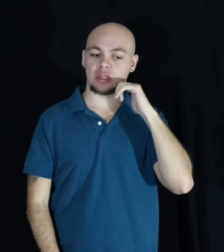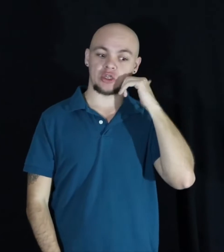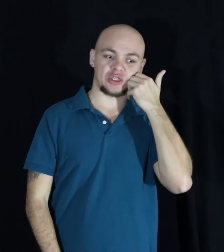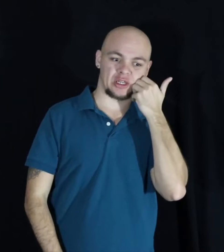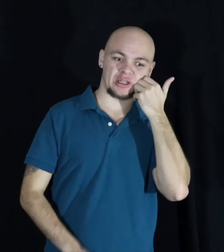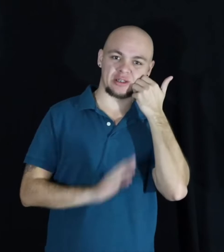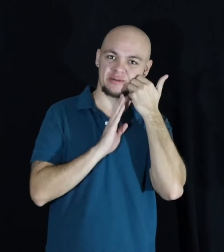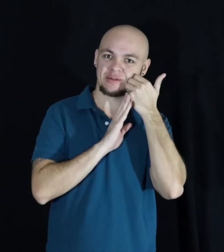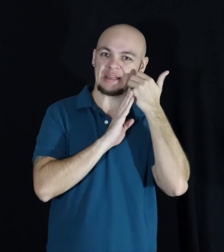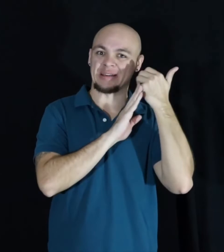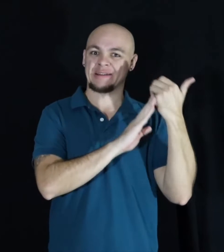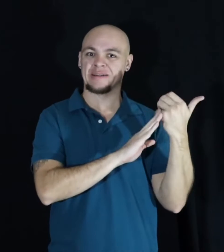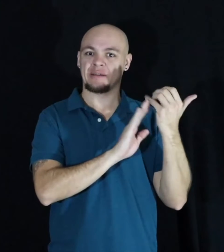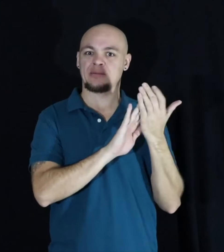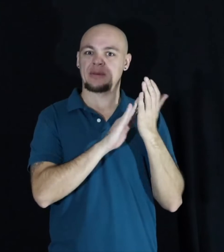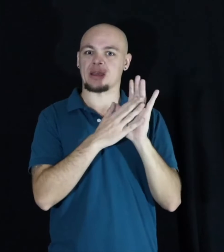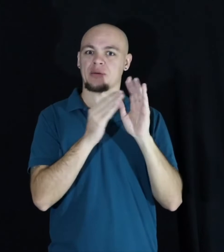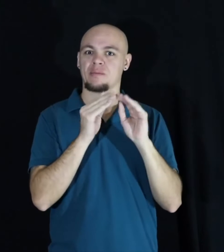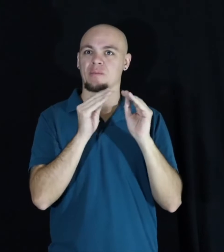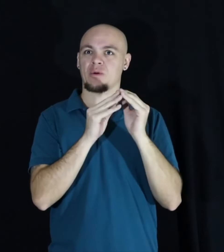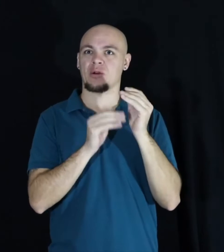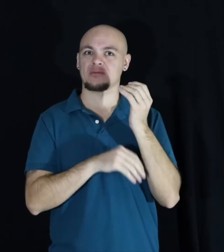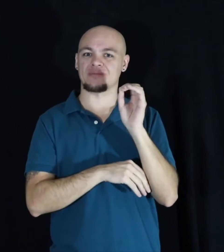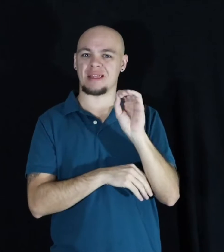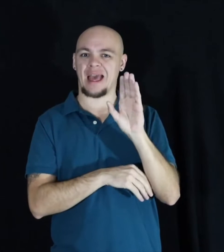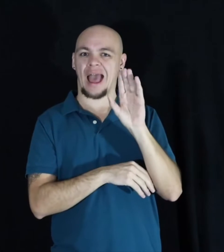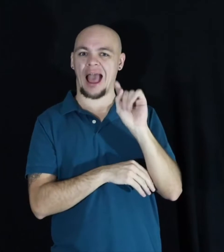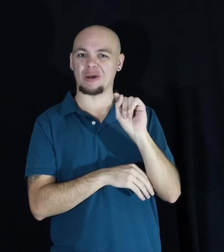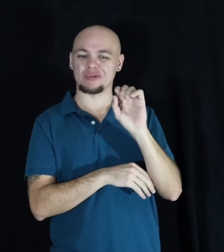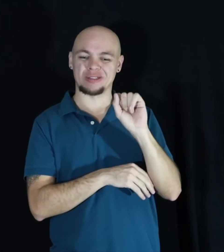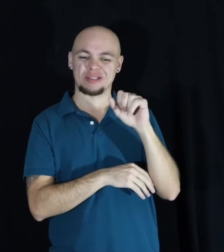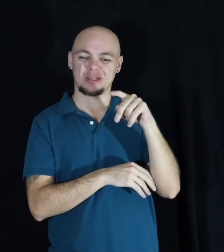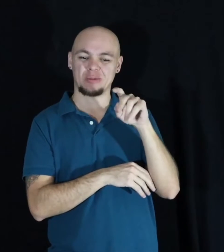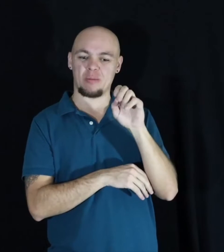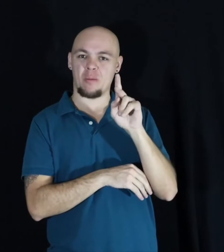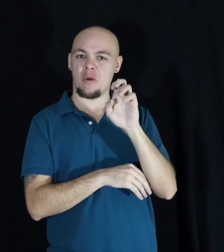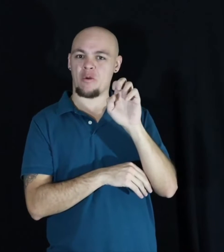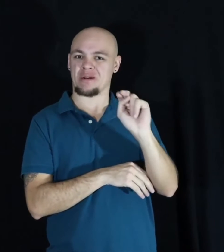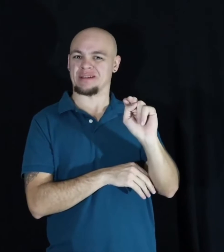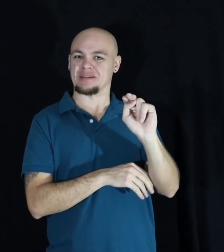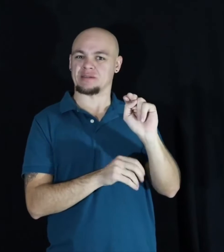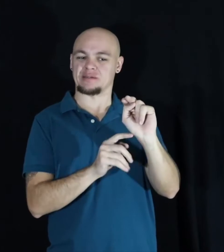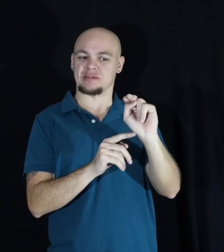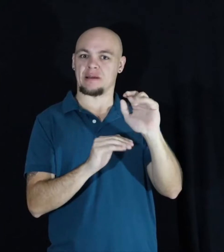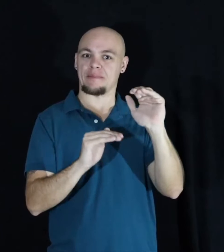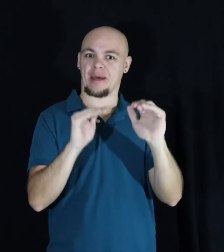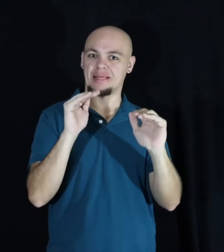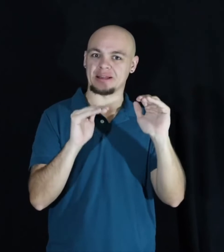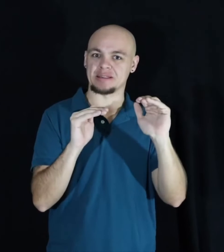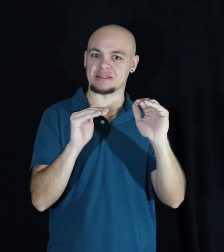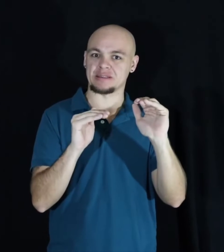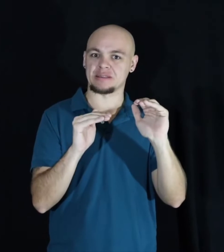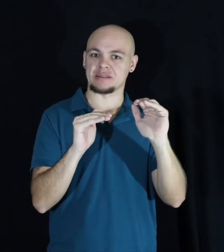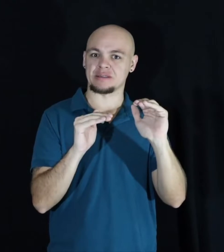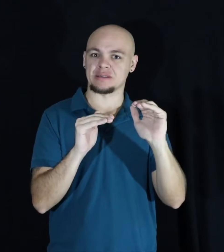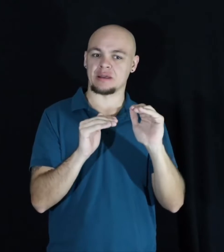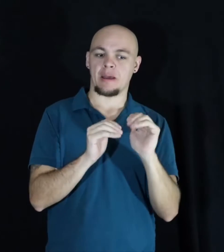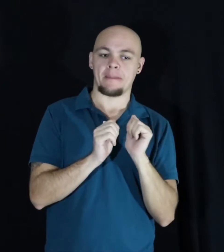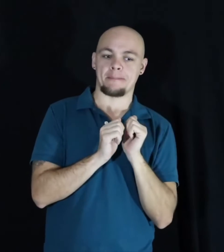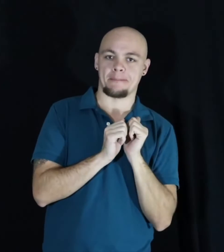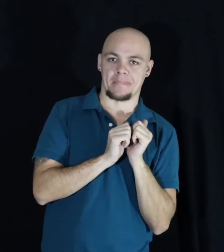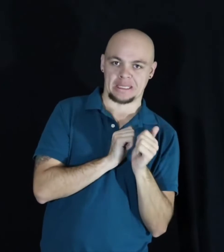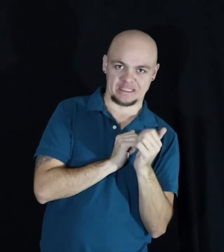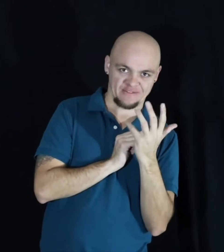became a little more outspoken, maybe a little too outspoken. I never quite learned the balance between passive-aggressive